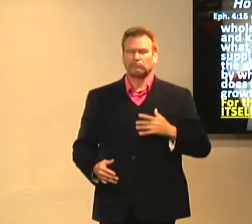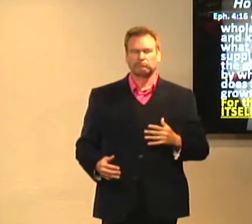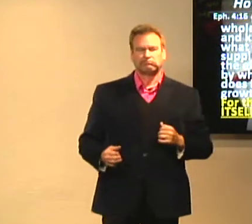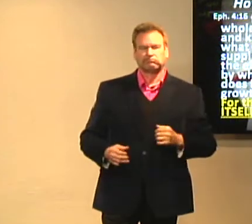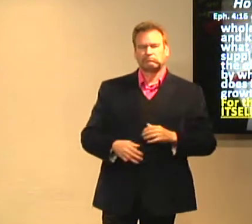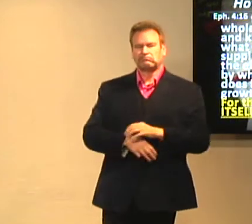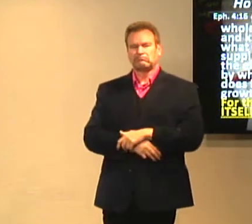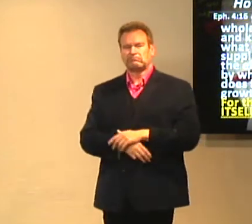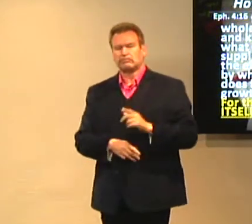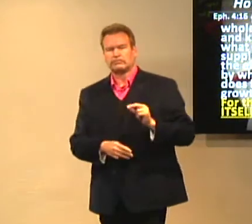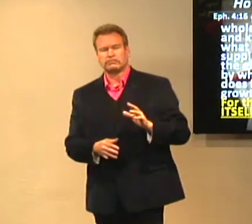If we don't have love,